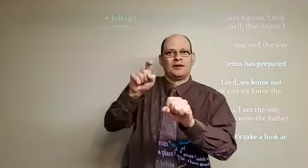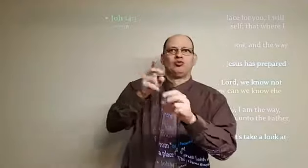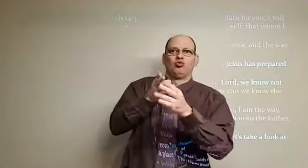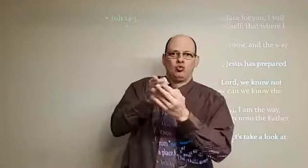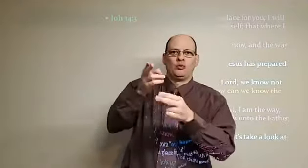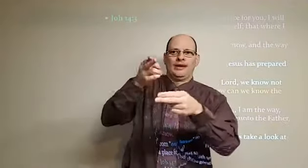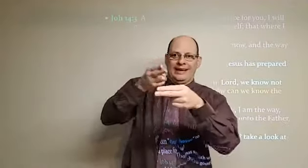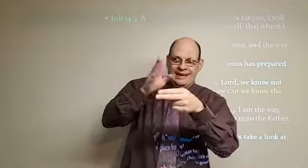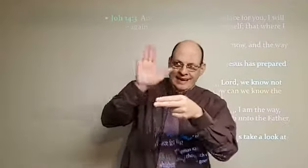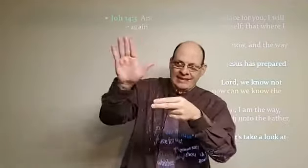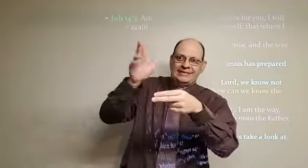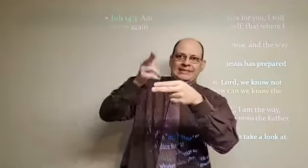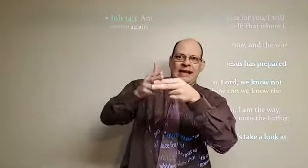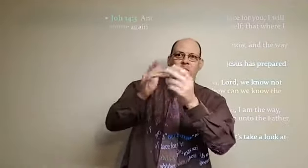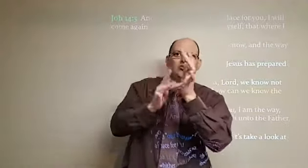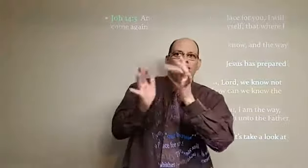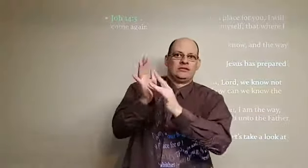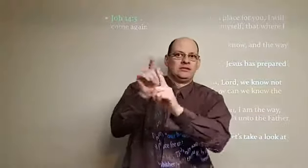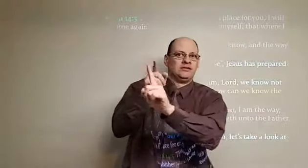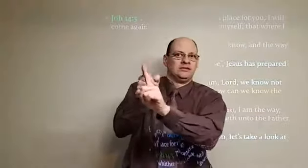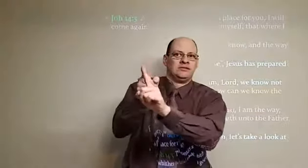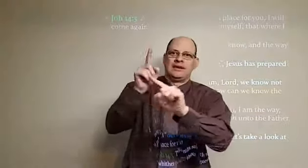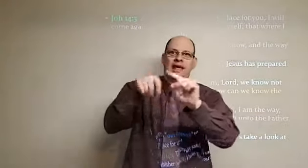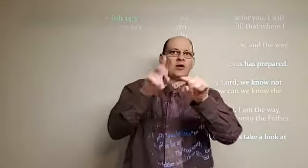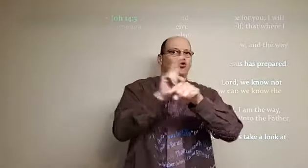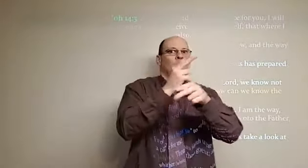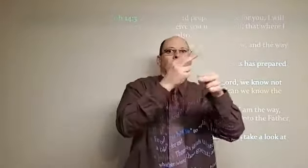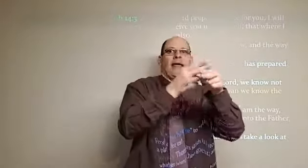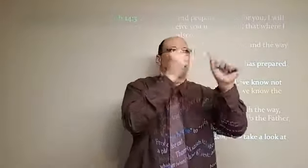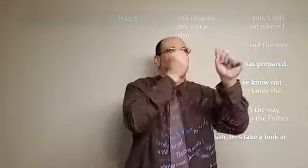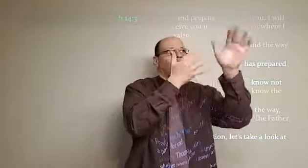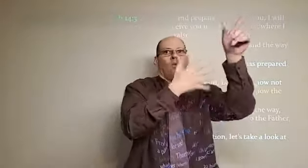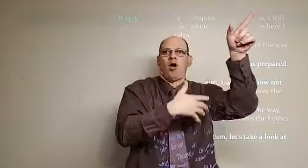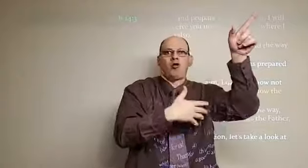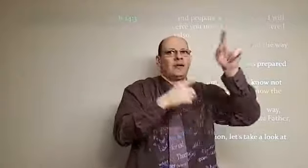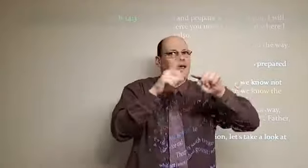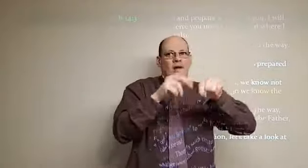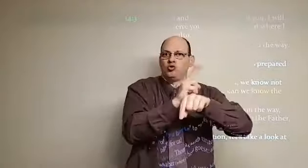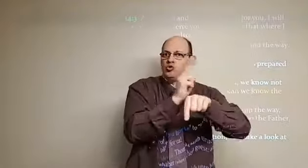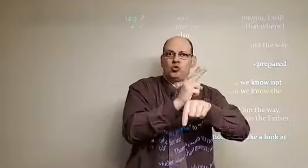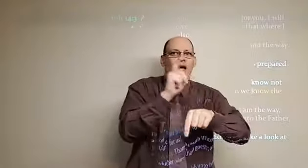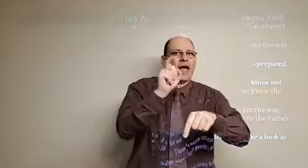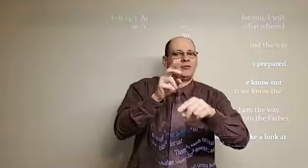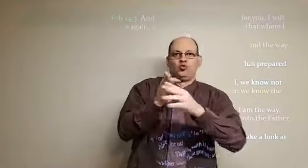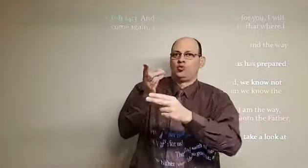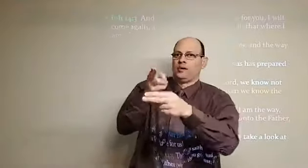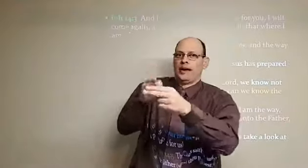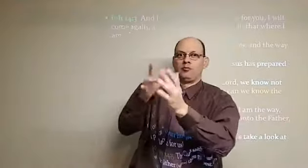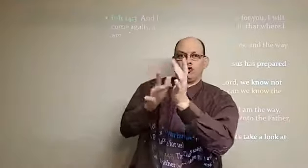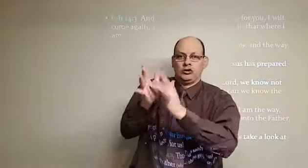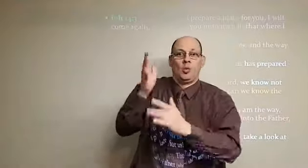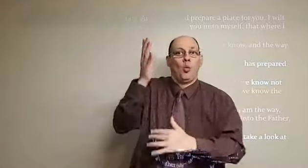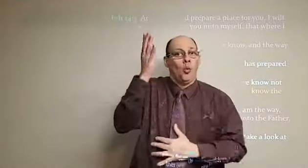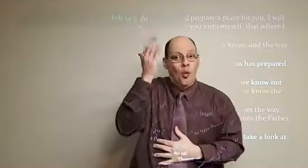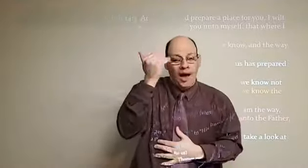that's the salvation it's through his name Jesus name is the only way to be saved you can't be baptized in the name of the father